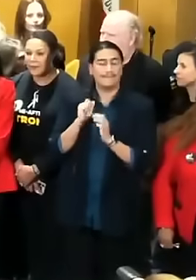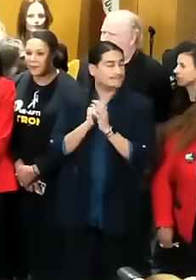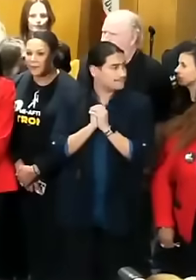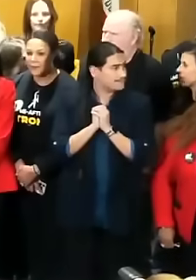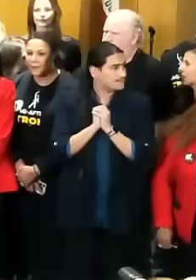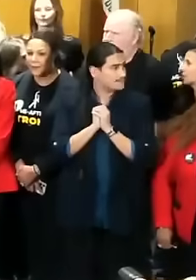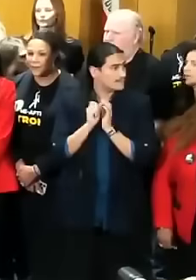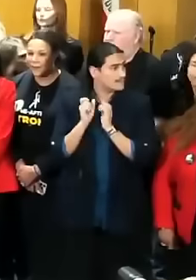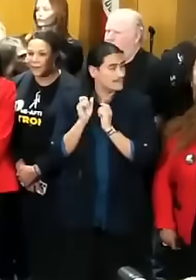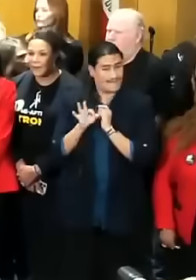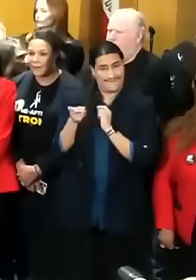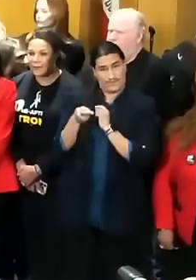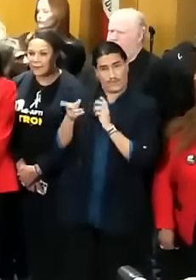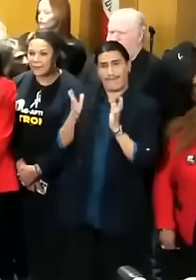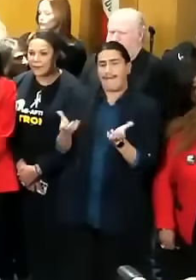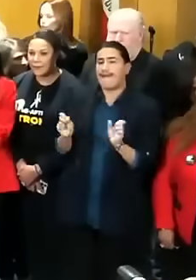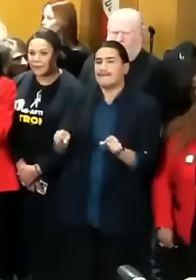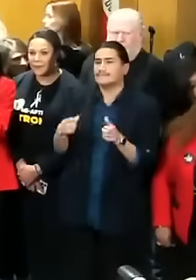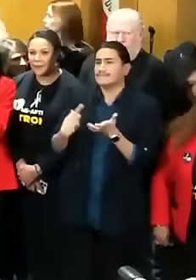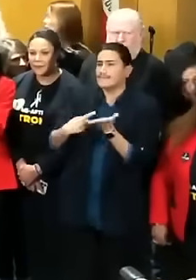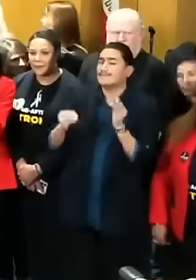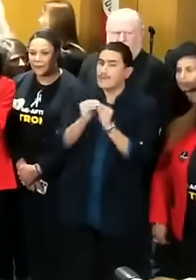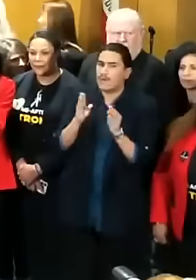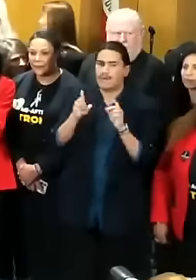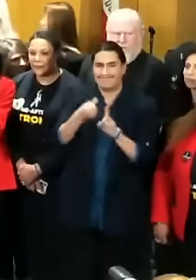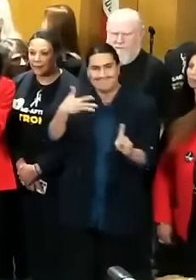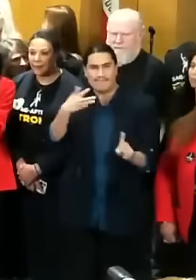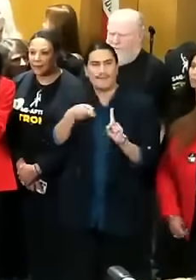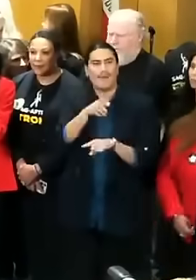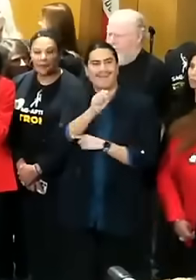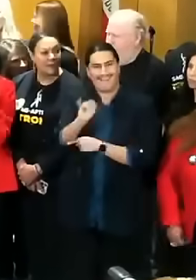And if you could talk a little more about the AI